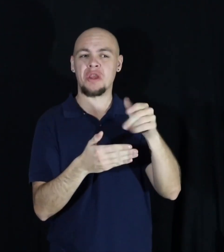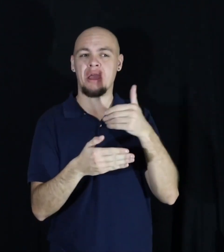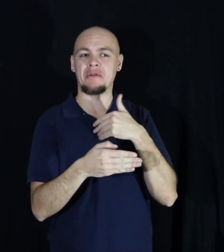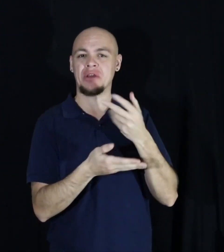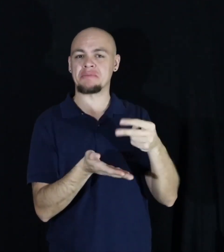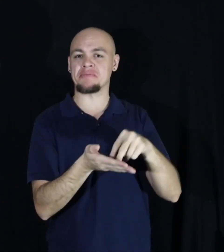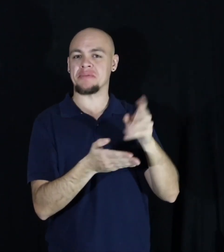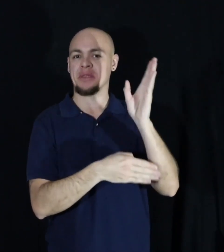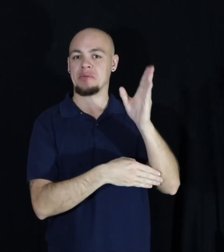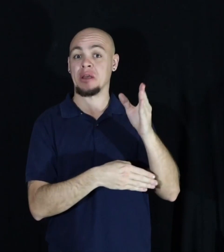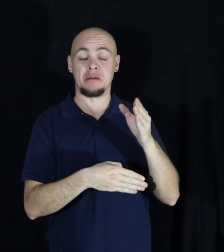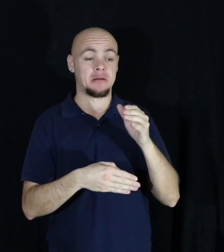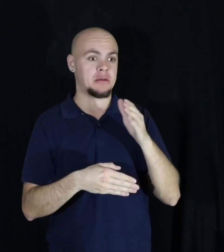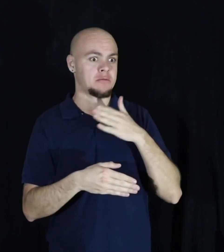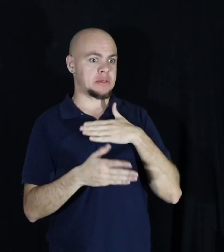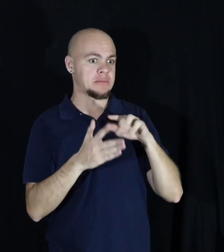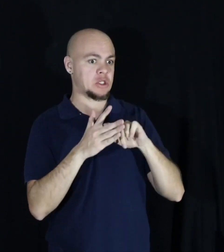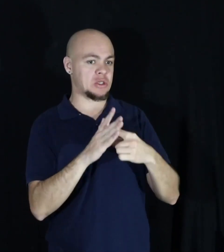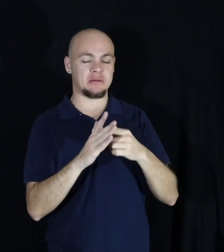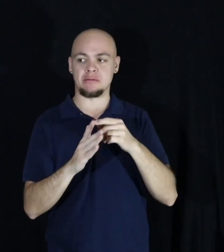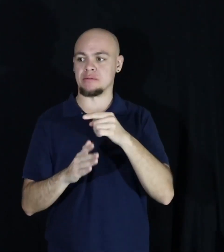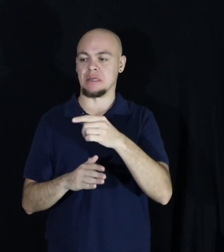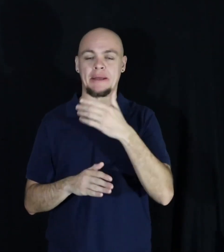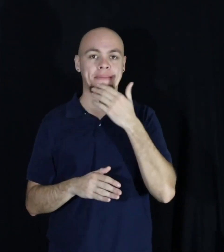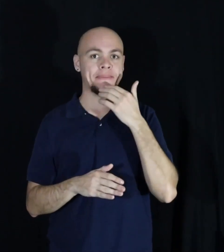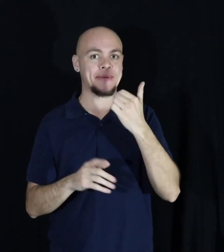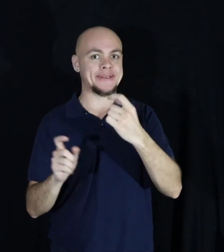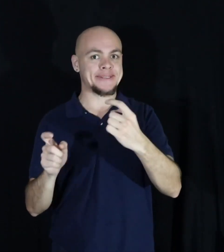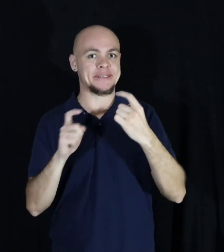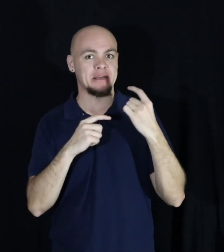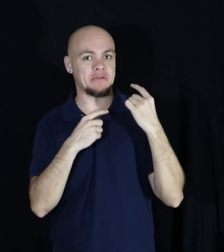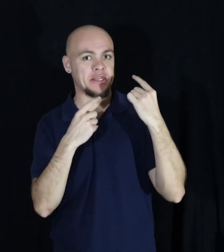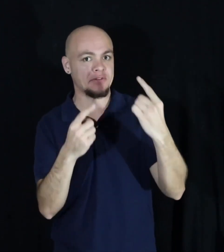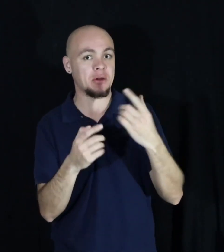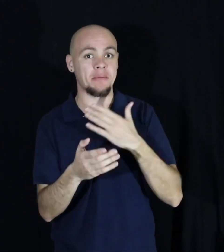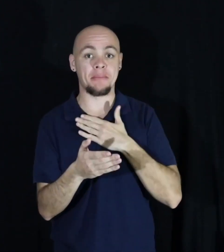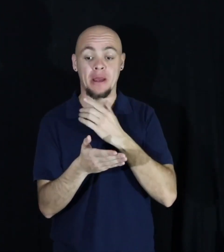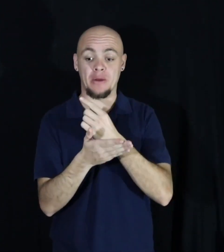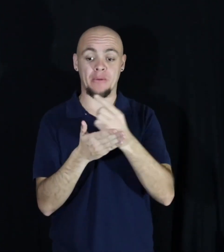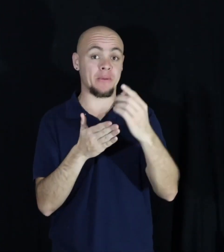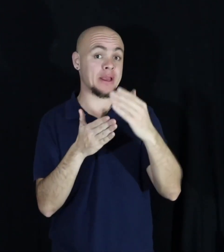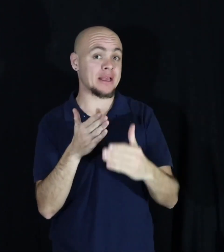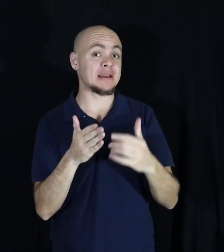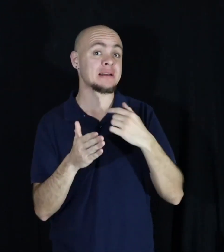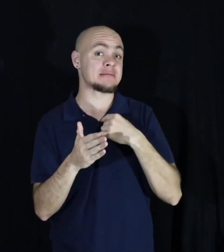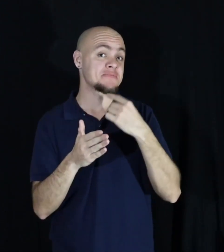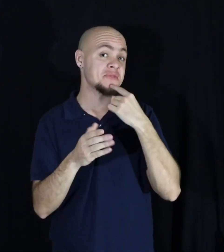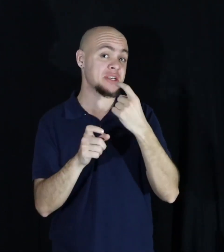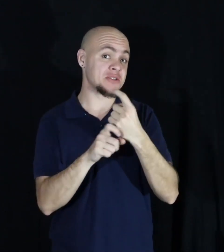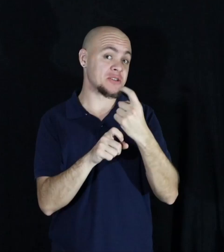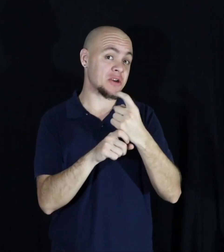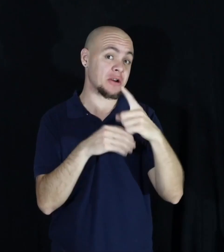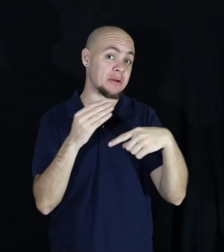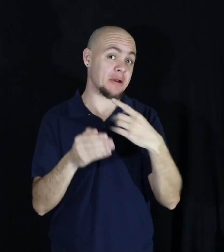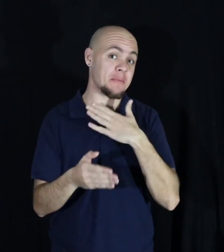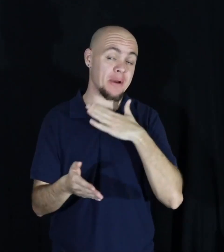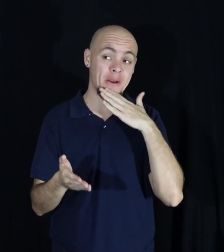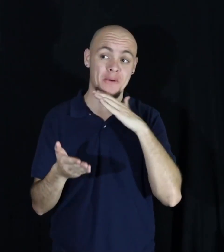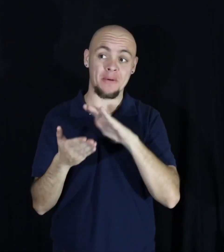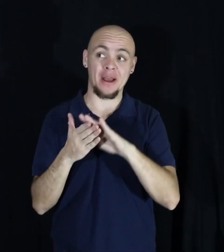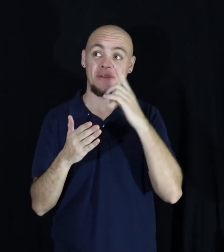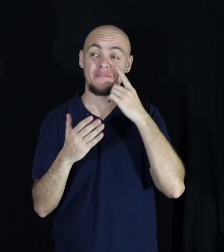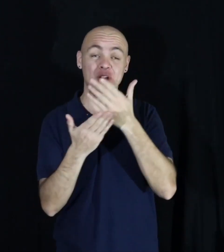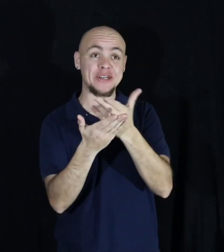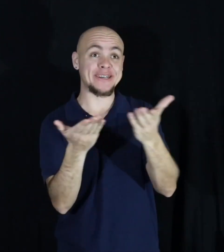it's the greatest gift that anyone has ever given me. I now spend my weekends telling jokes about my wife to complete